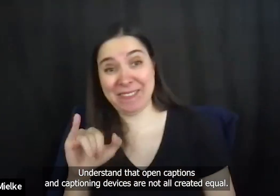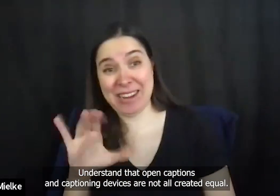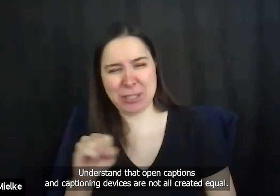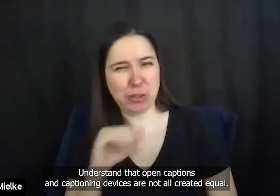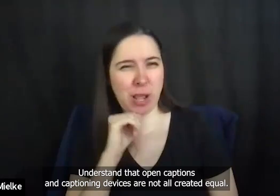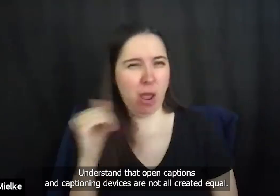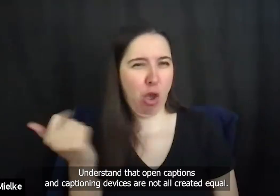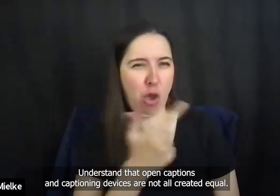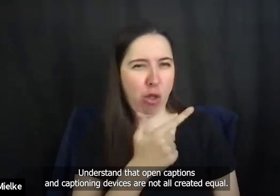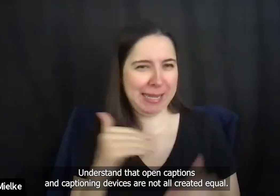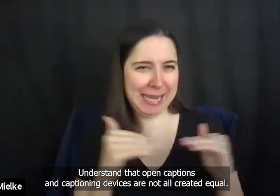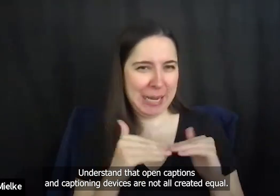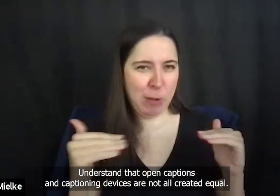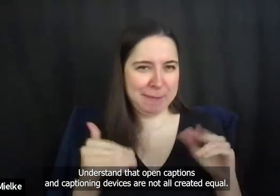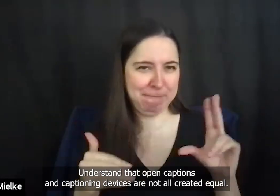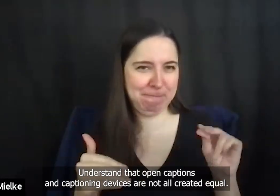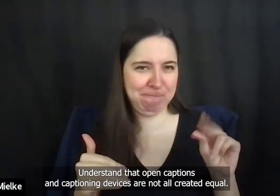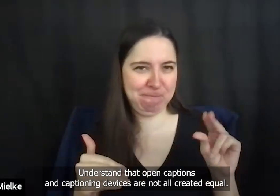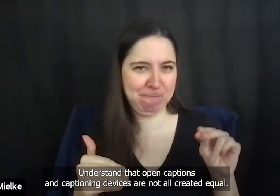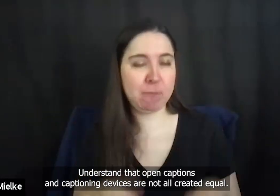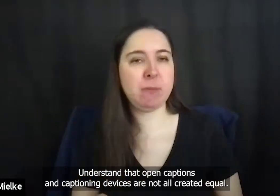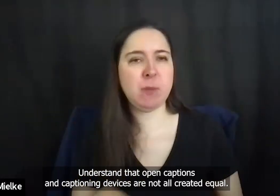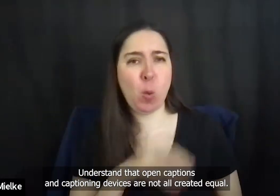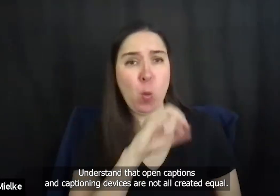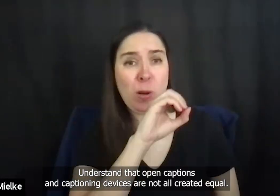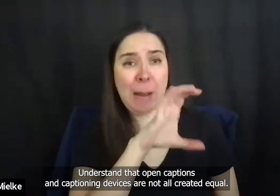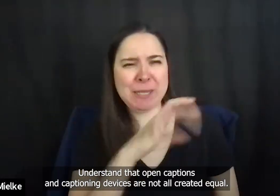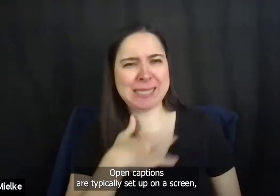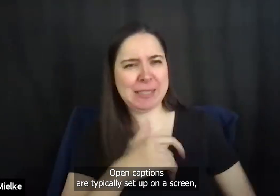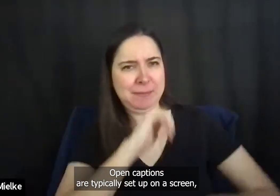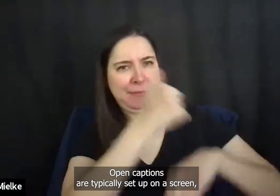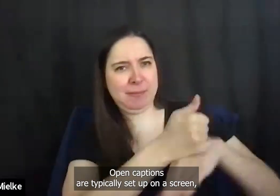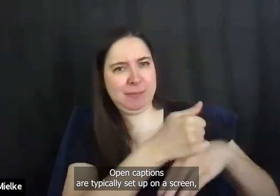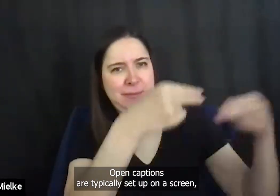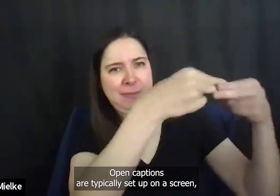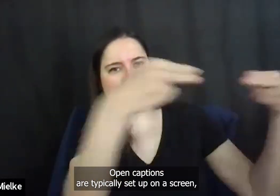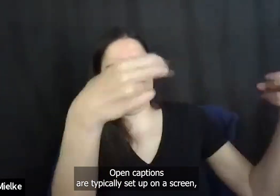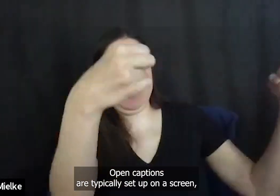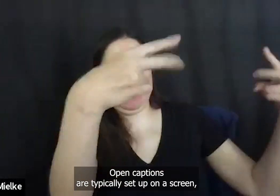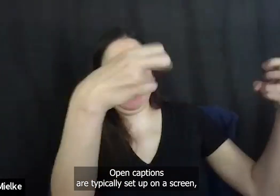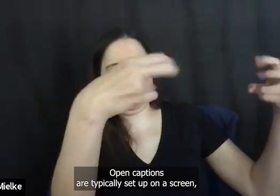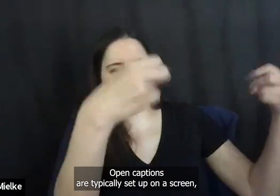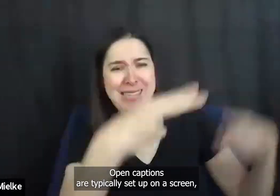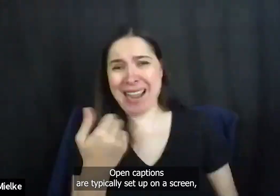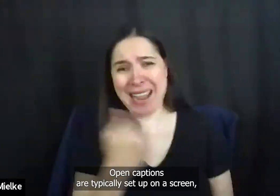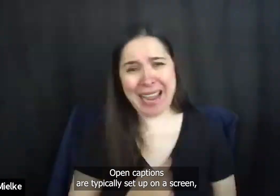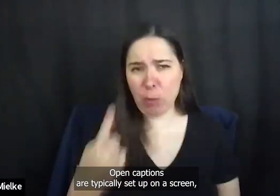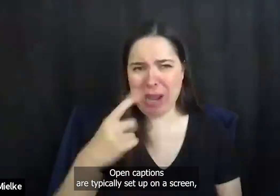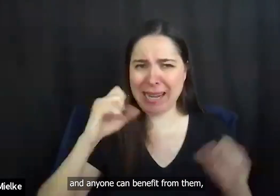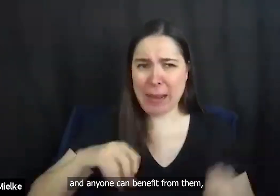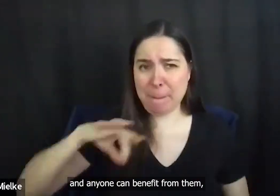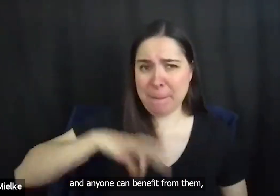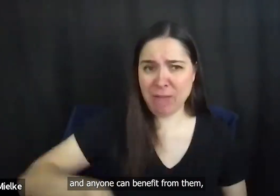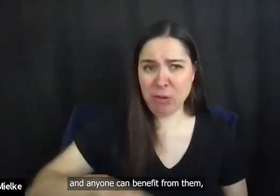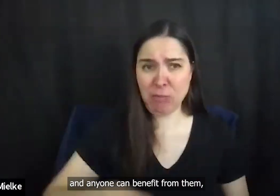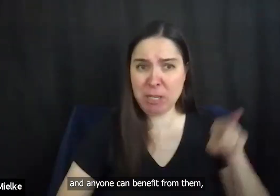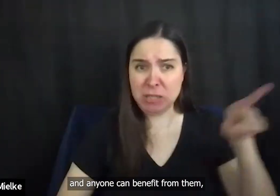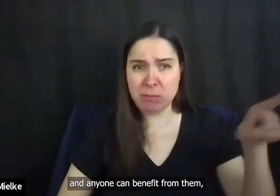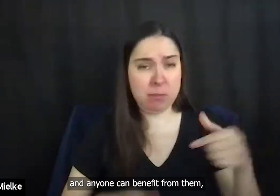captioning devices are not all created equal. Open captions are typically set up on a screen, and anyone can benefit from